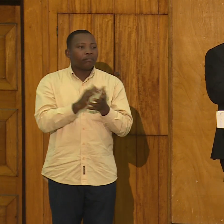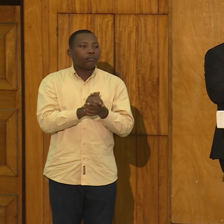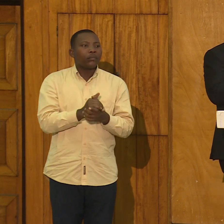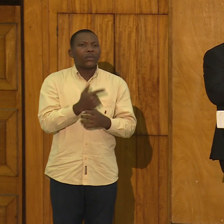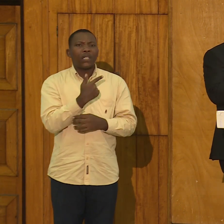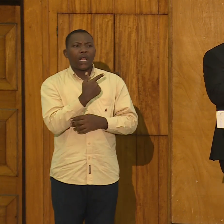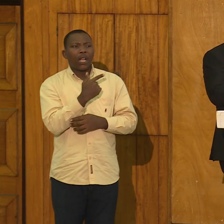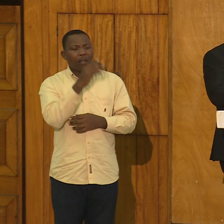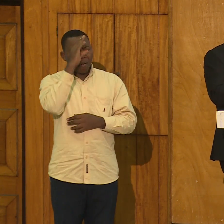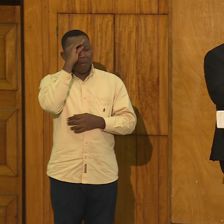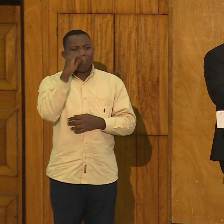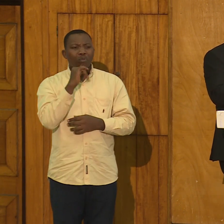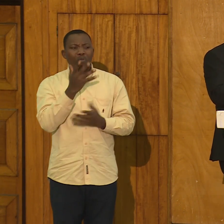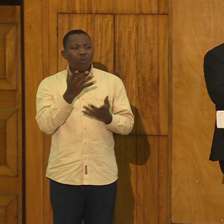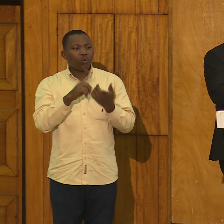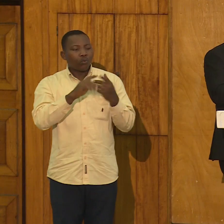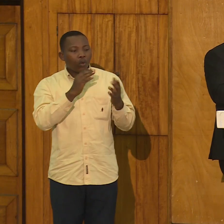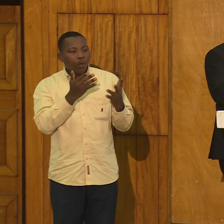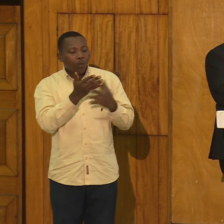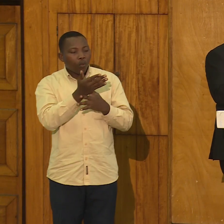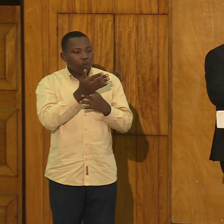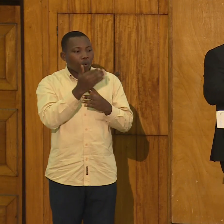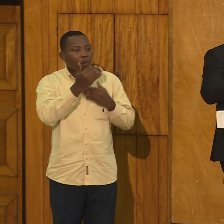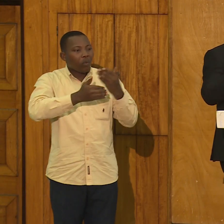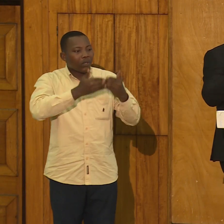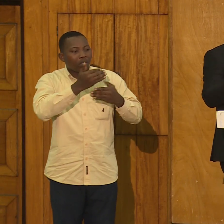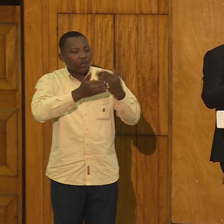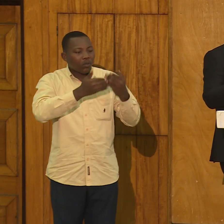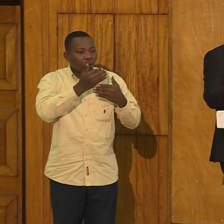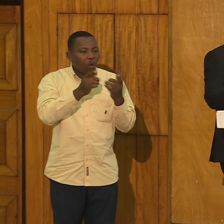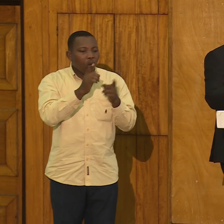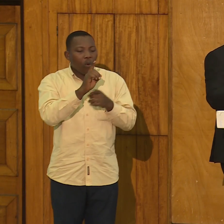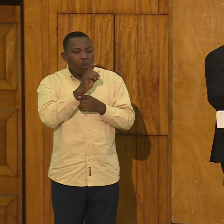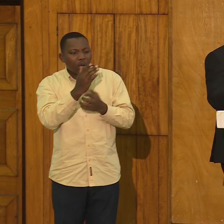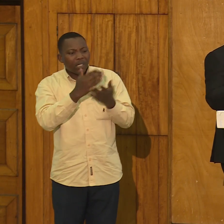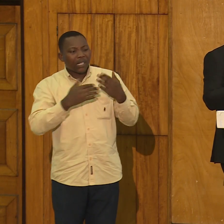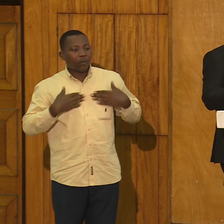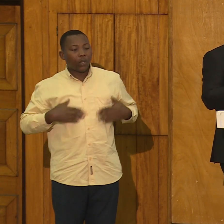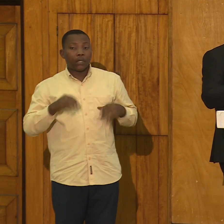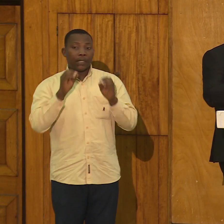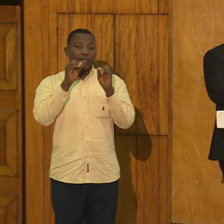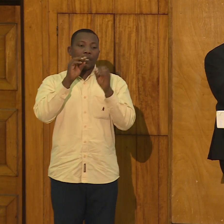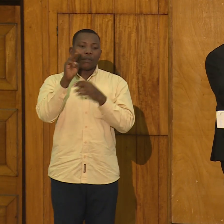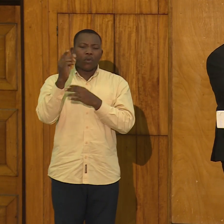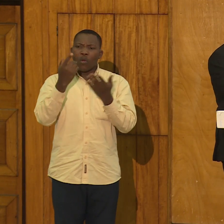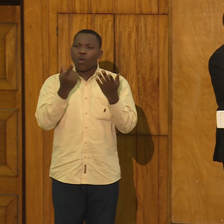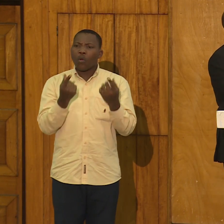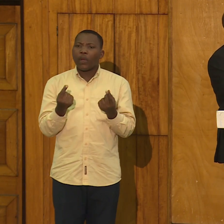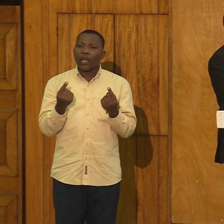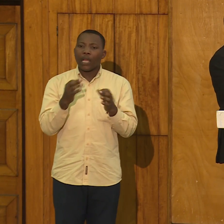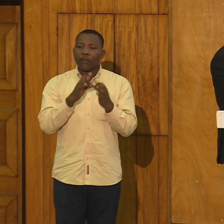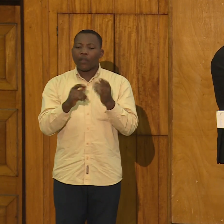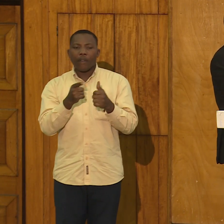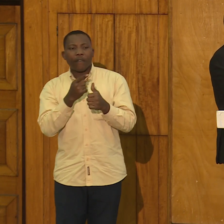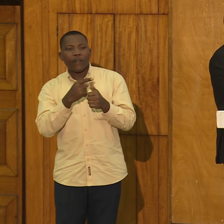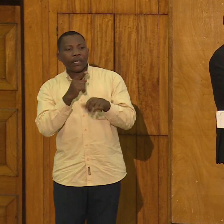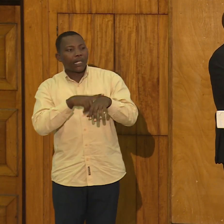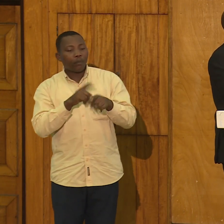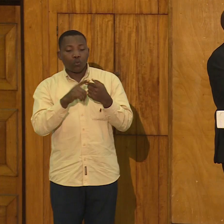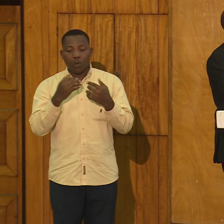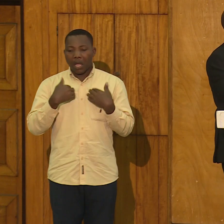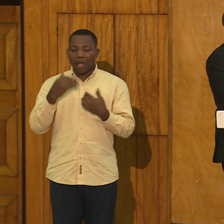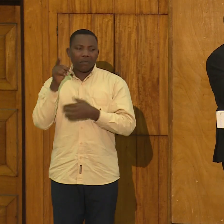had not gone through the process where, someone is teaching him, what do you have to do? If it's your first time to have